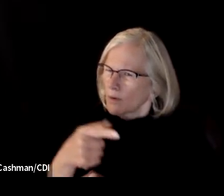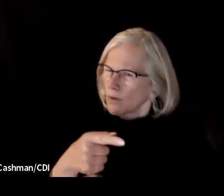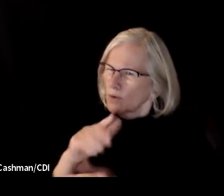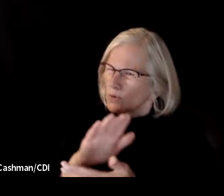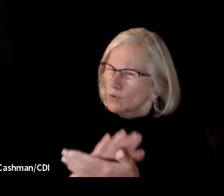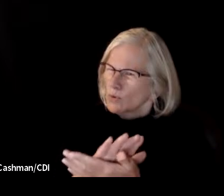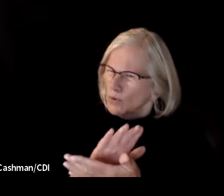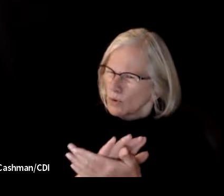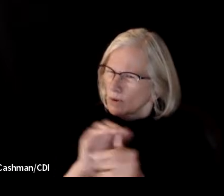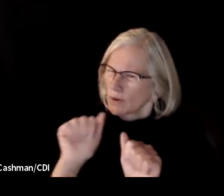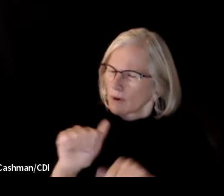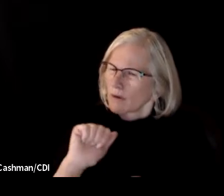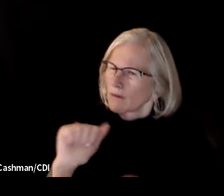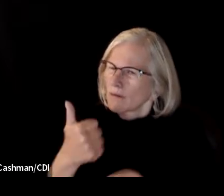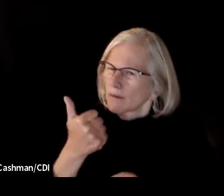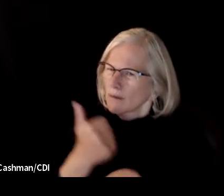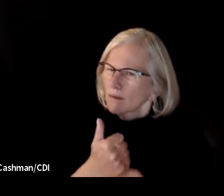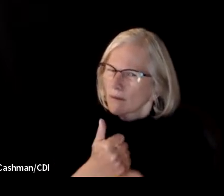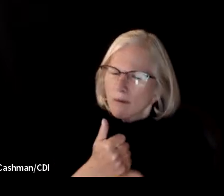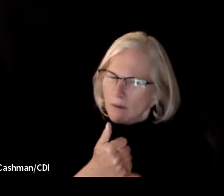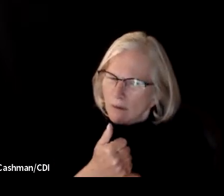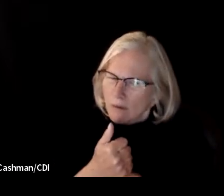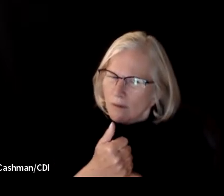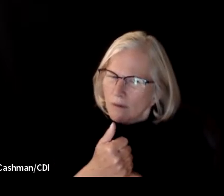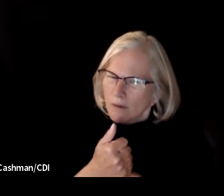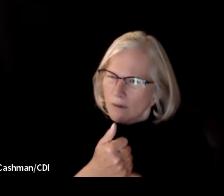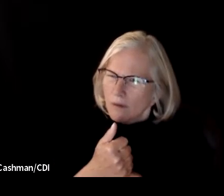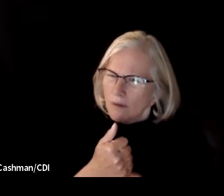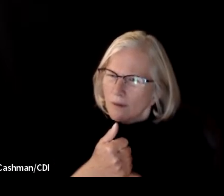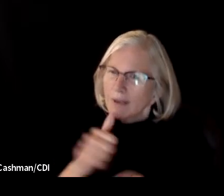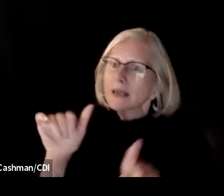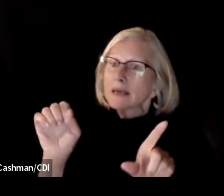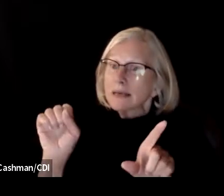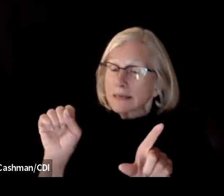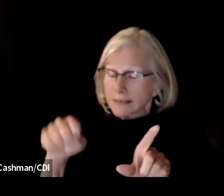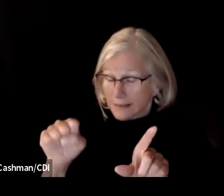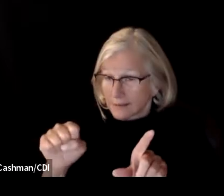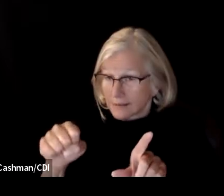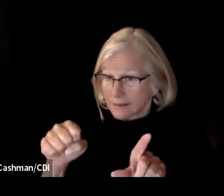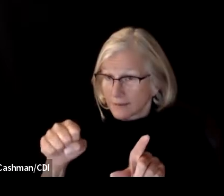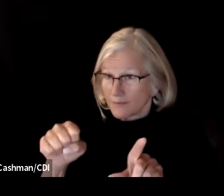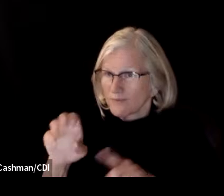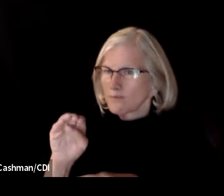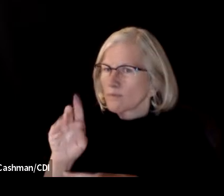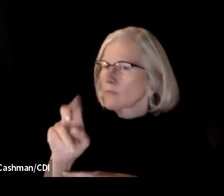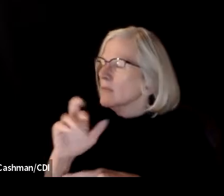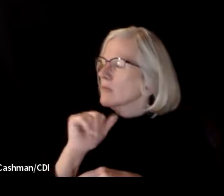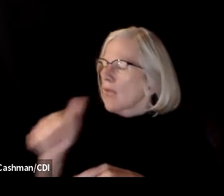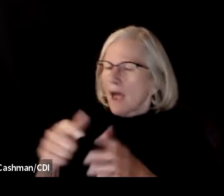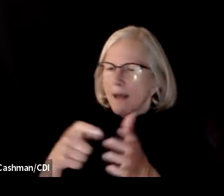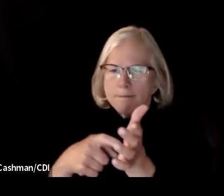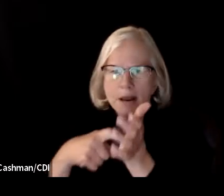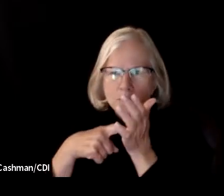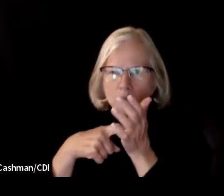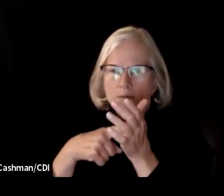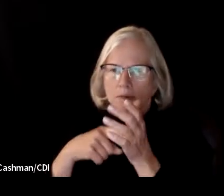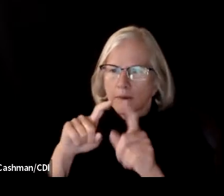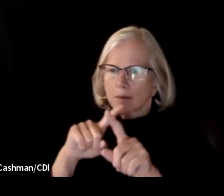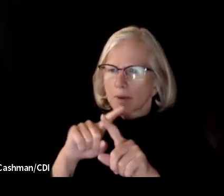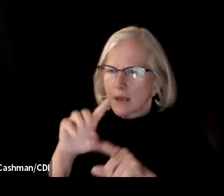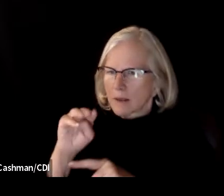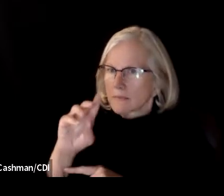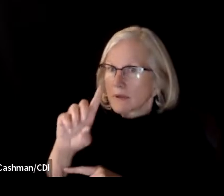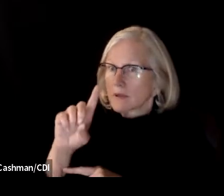mandate. Am I understanding that correctly? That is correct. So there is not a mandate that is coming from the Department of Health or the Department of